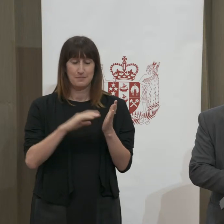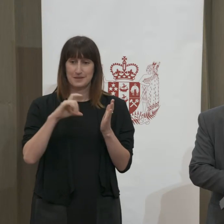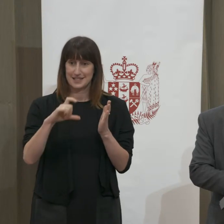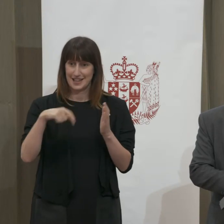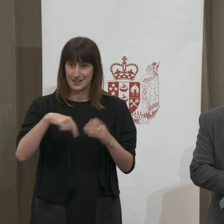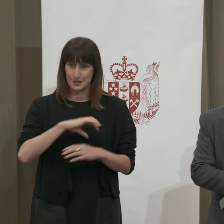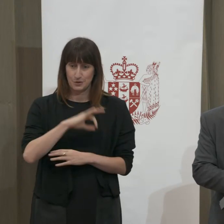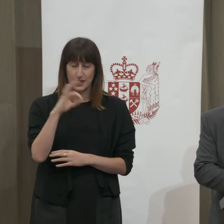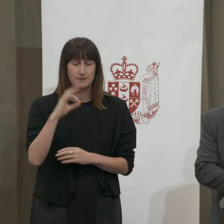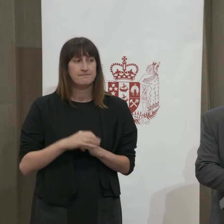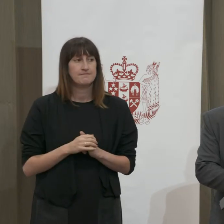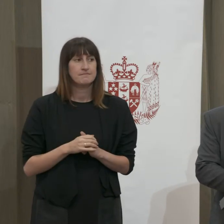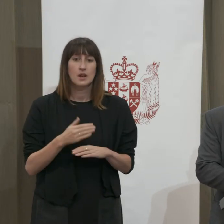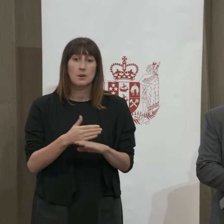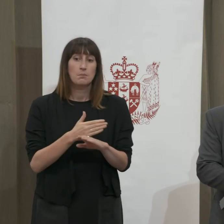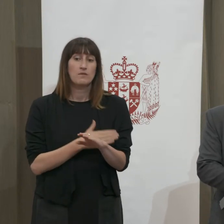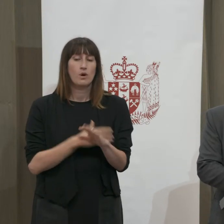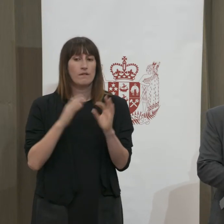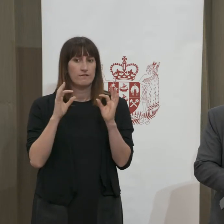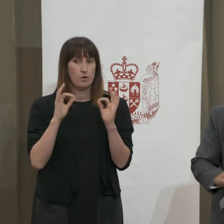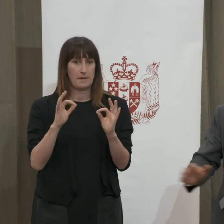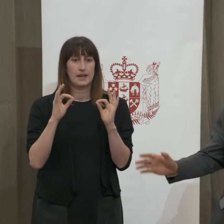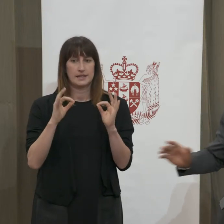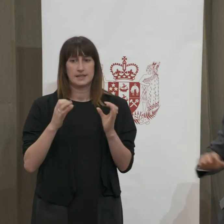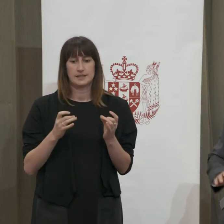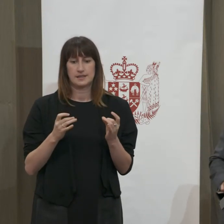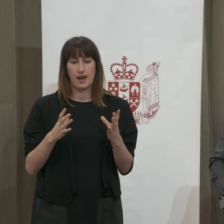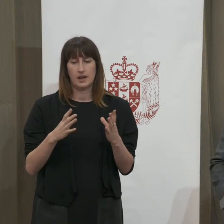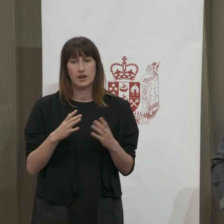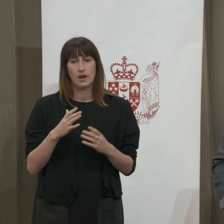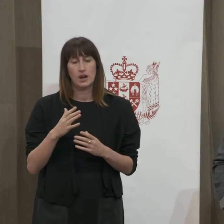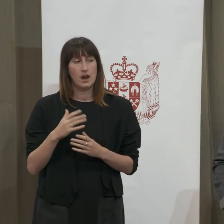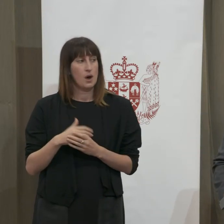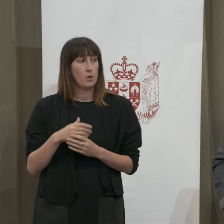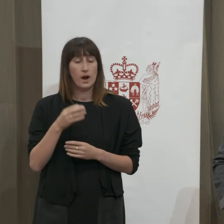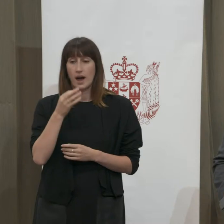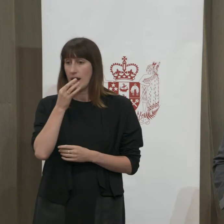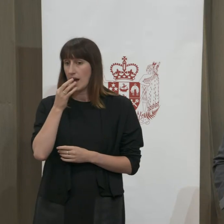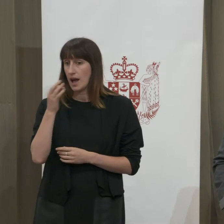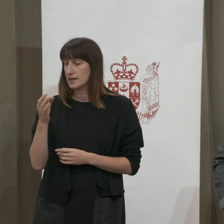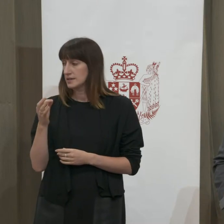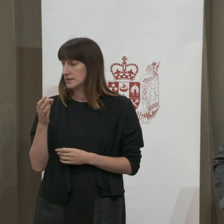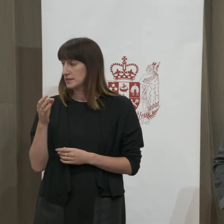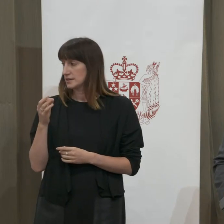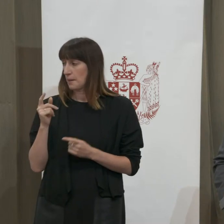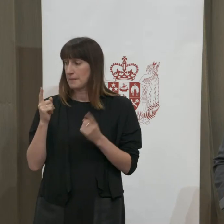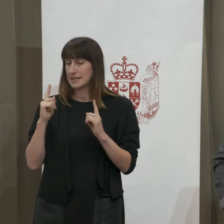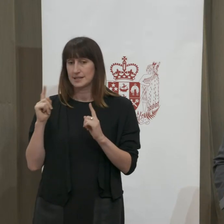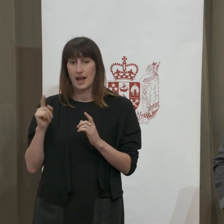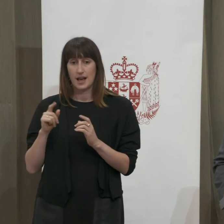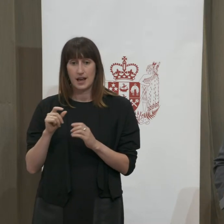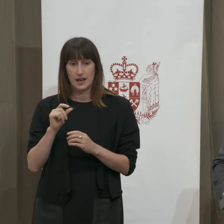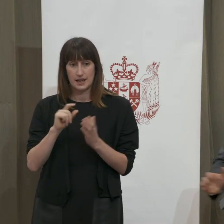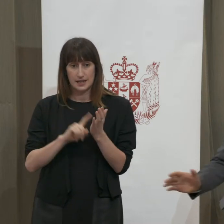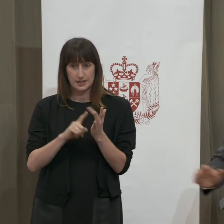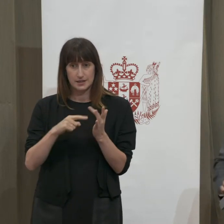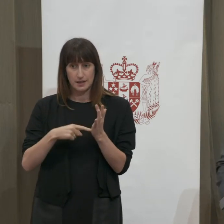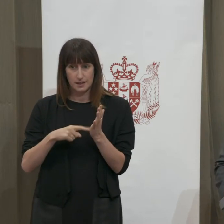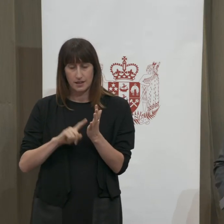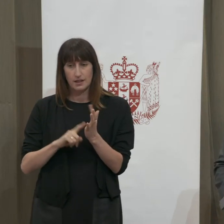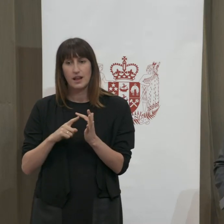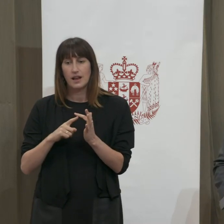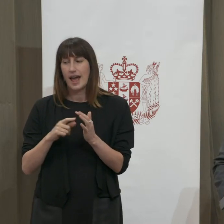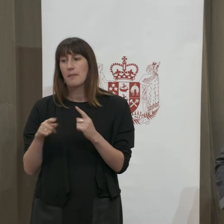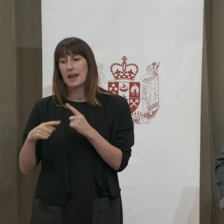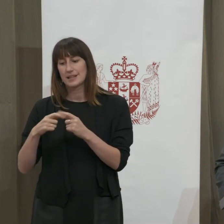before we get into the formalities, and I'm going to invite Minister Little and the Associate Minister for